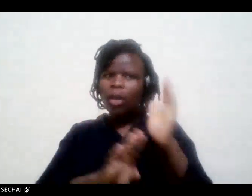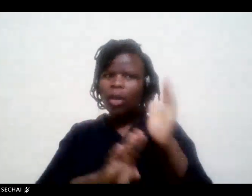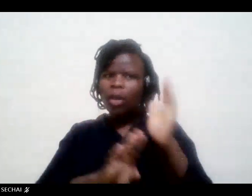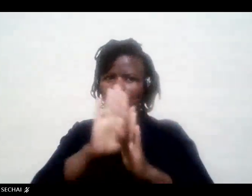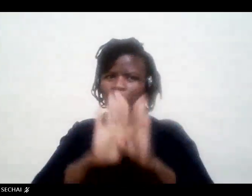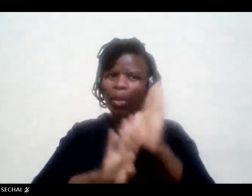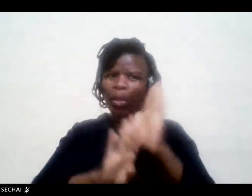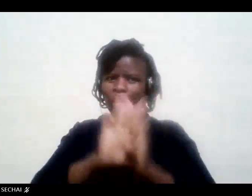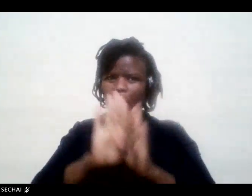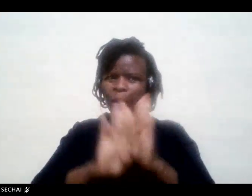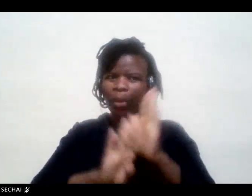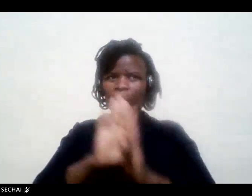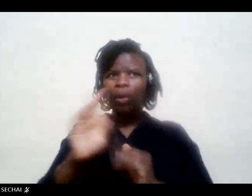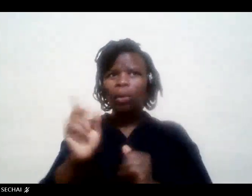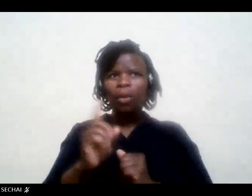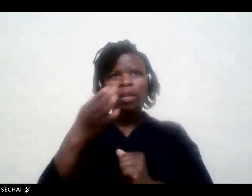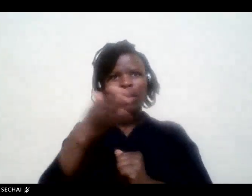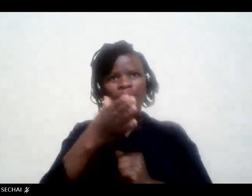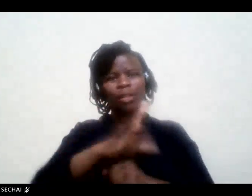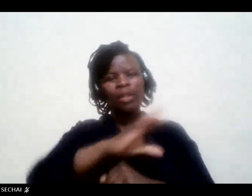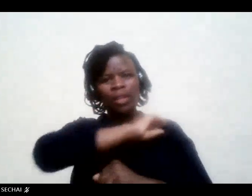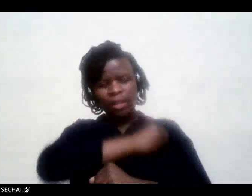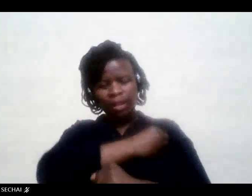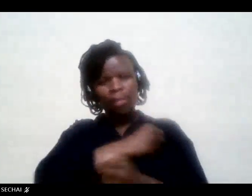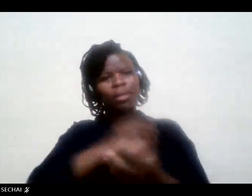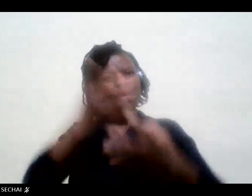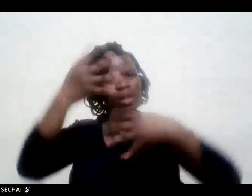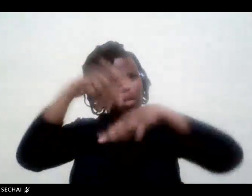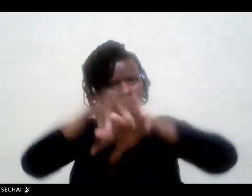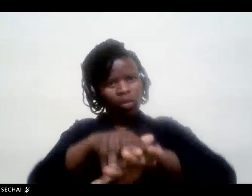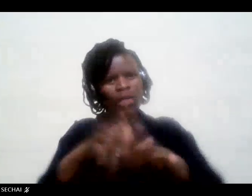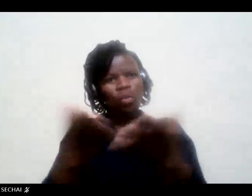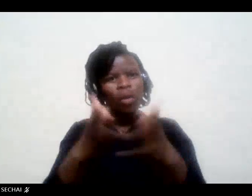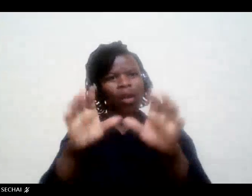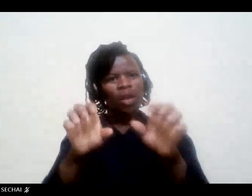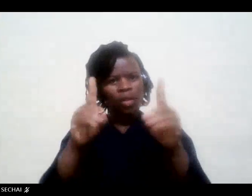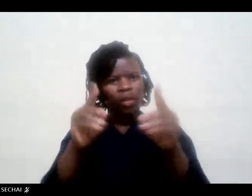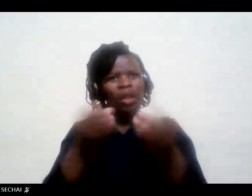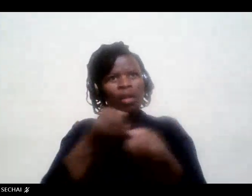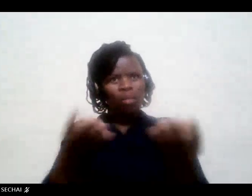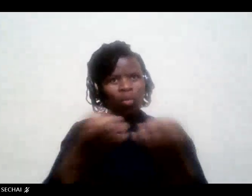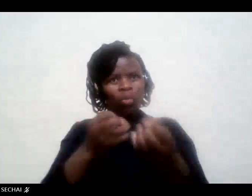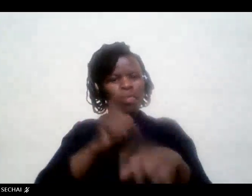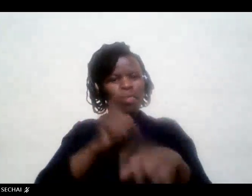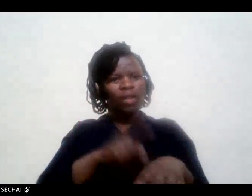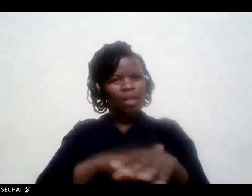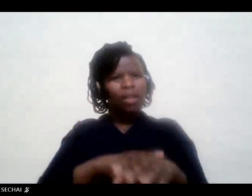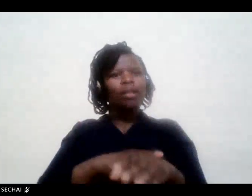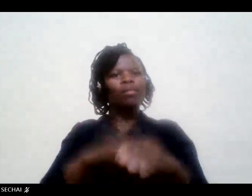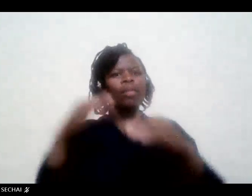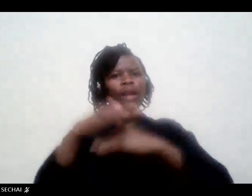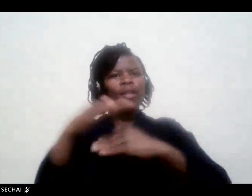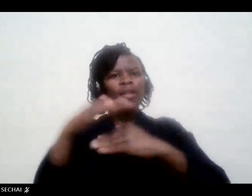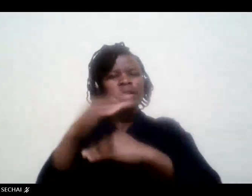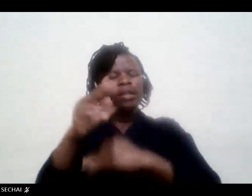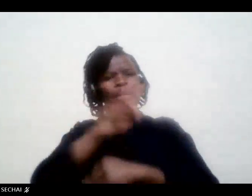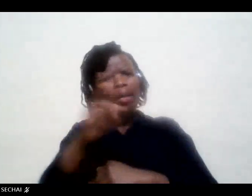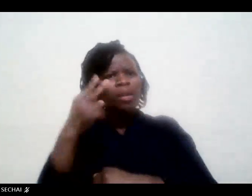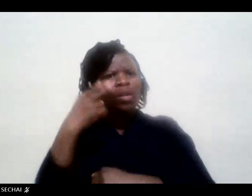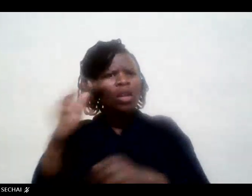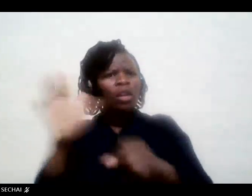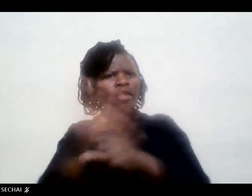are included in education. Because most times it stops at access. It doesn't look at the full participation. And sometimes we look at full